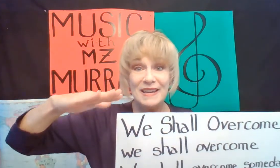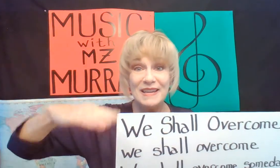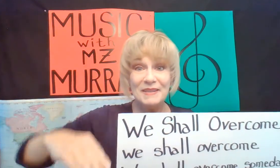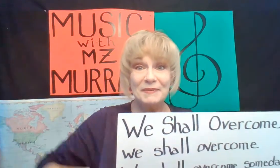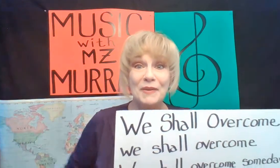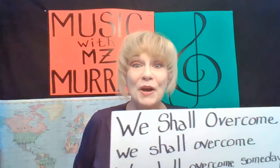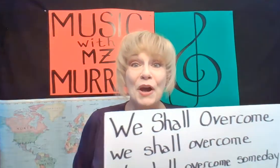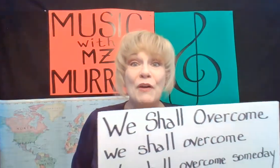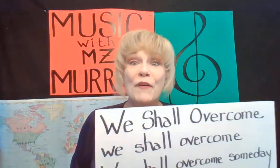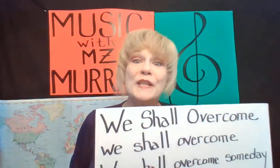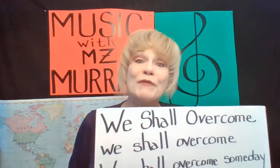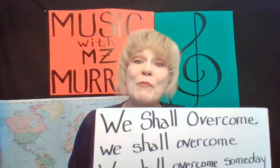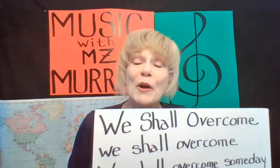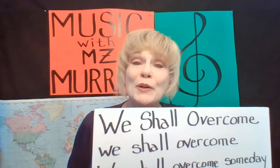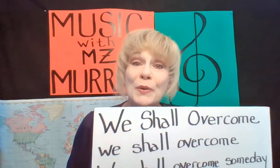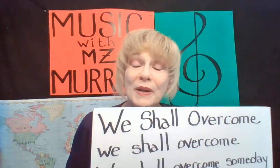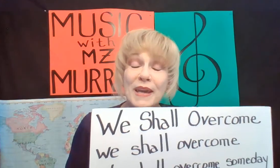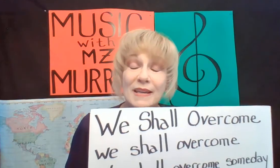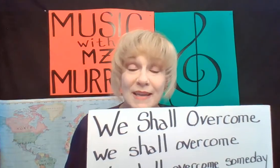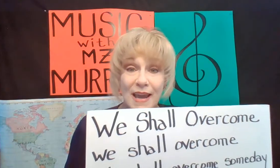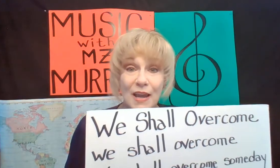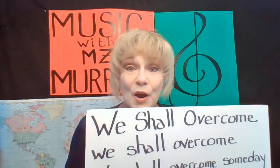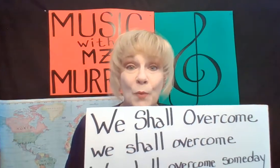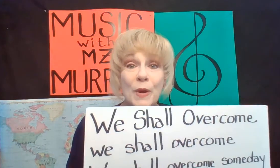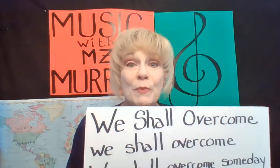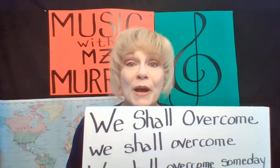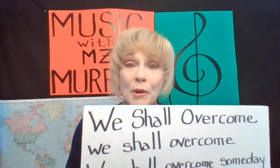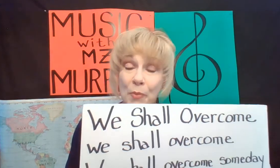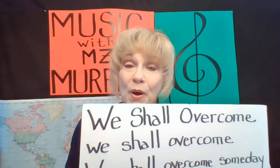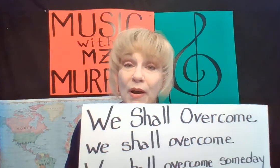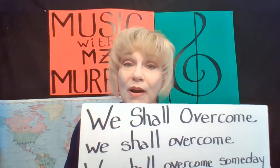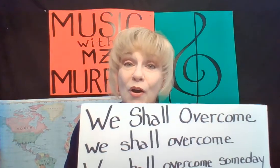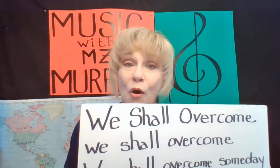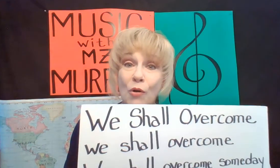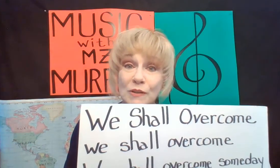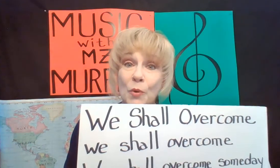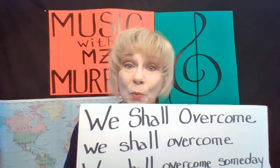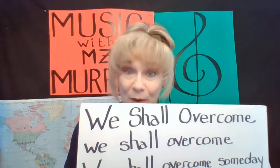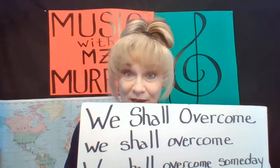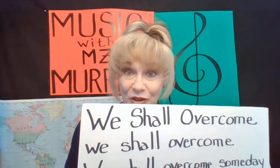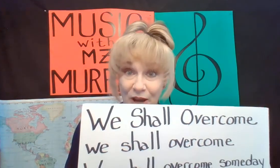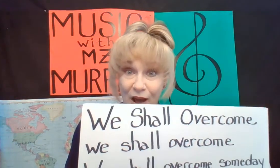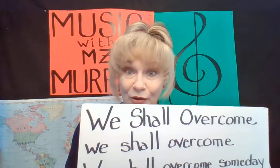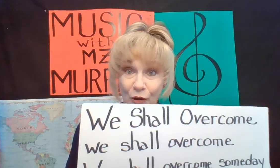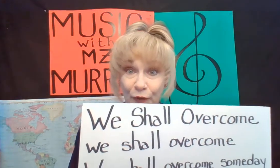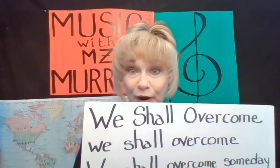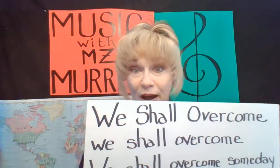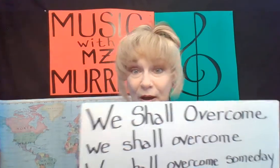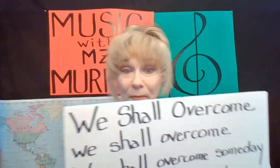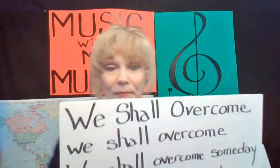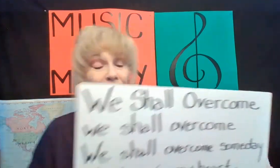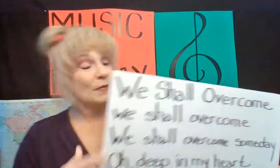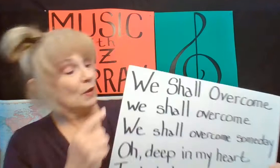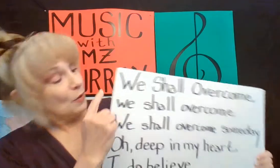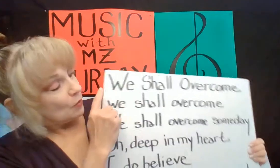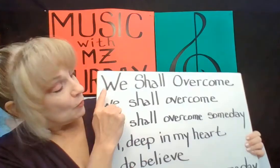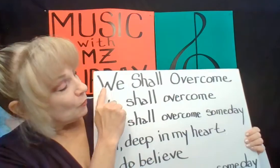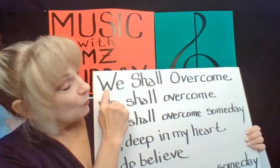Murray. Friends, for Martin Luther King Day, we read a book called We Shall Overcome.